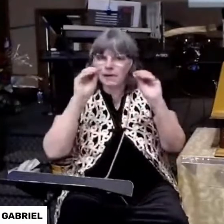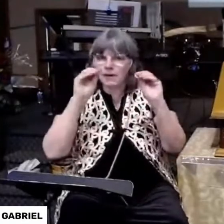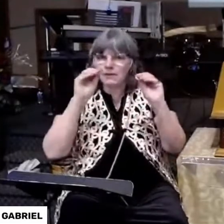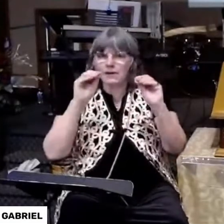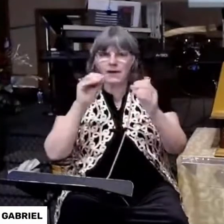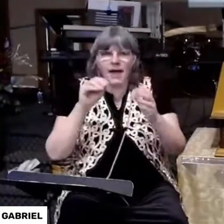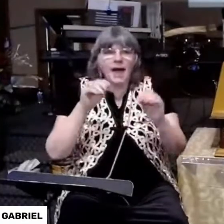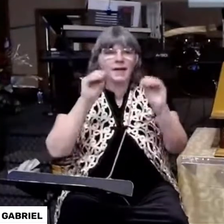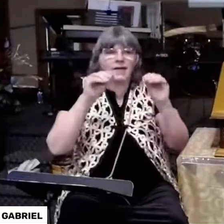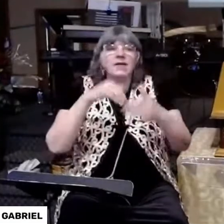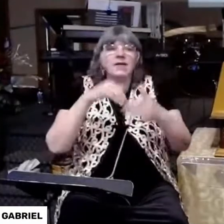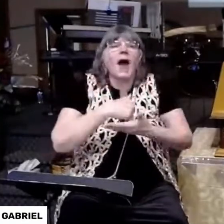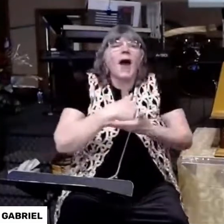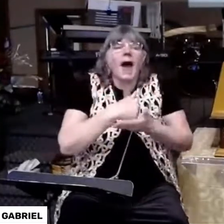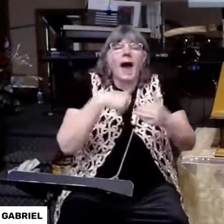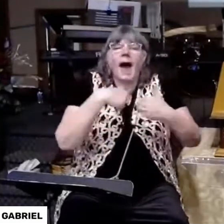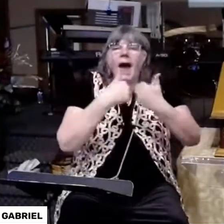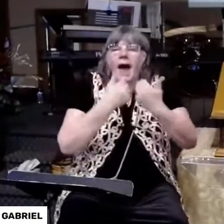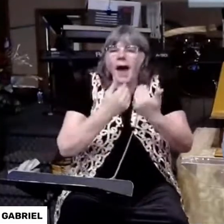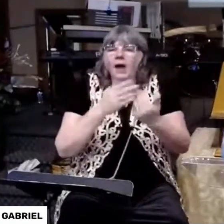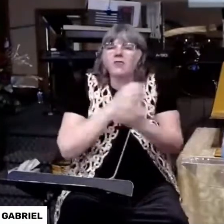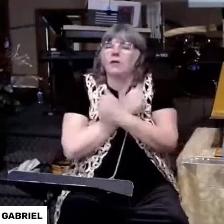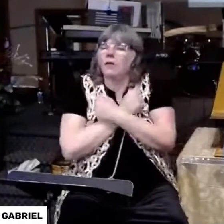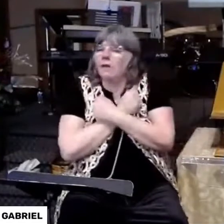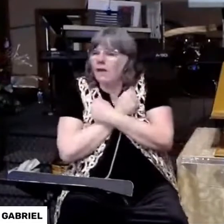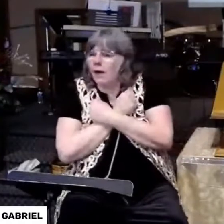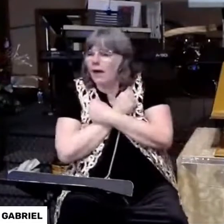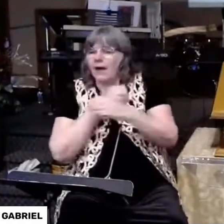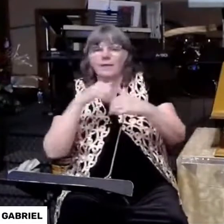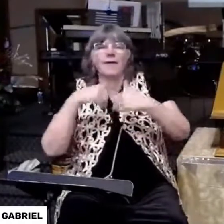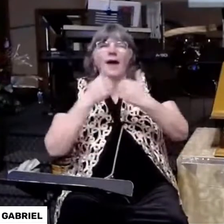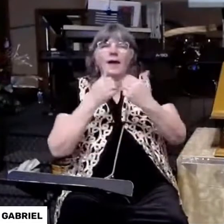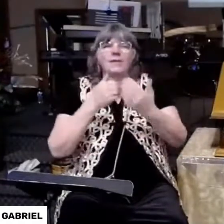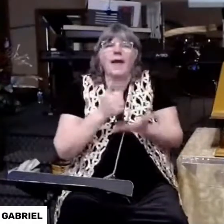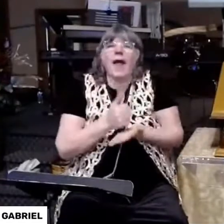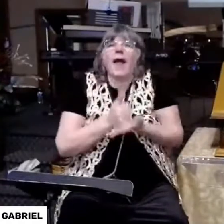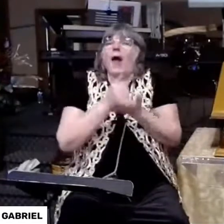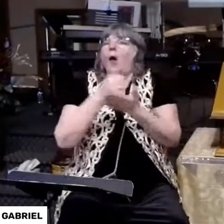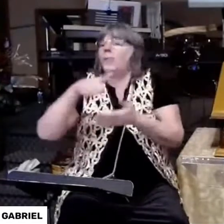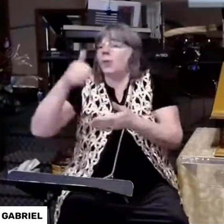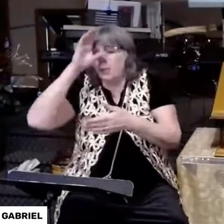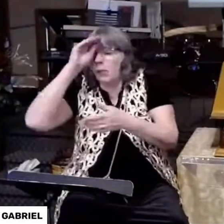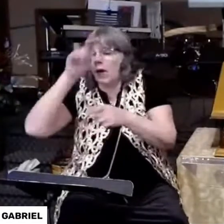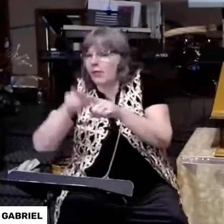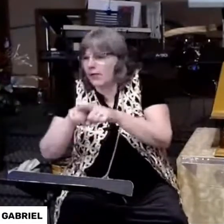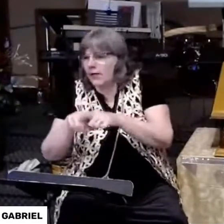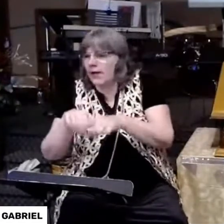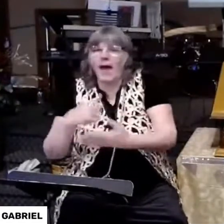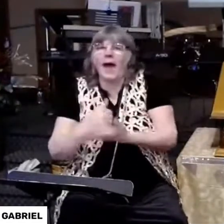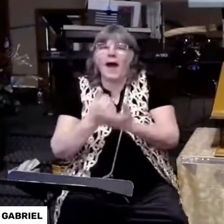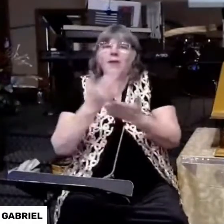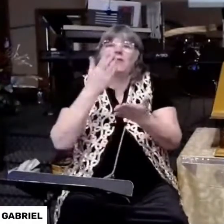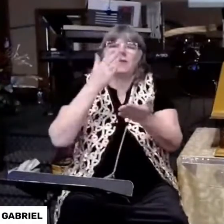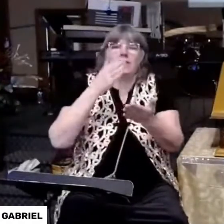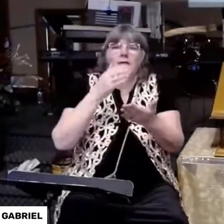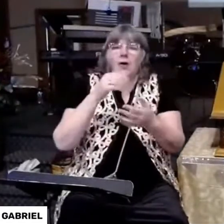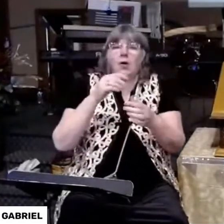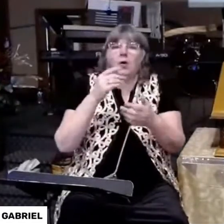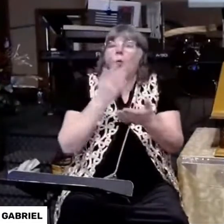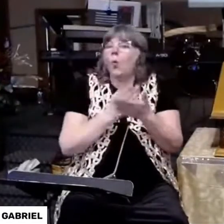is not just a set of commandments. Thou shalt not. Black and white. I wish it were. It's so easy, so much